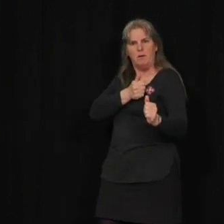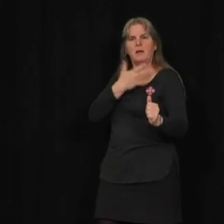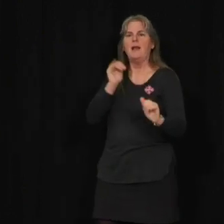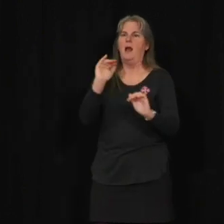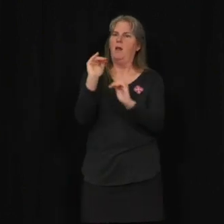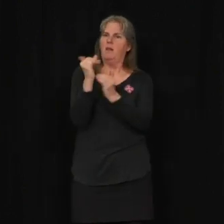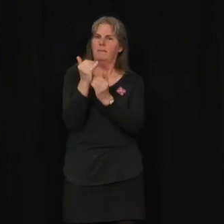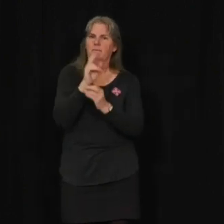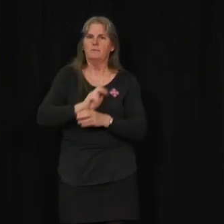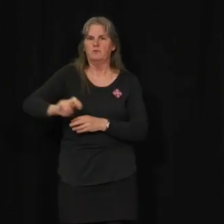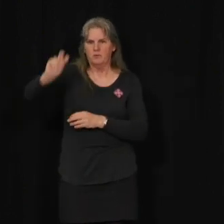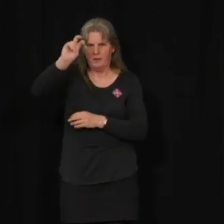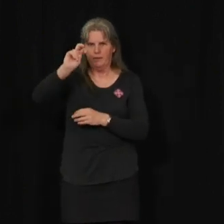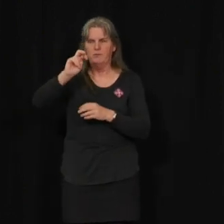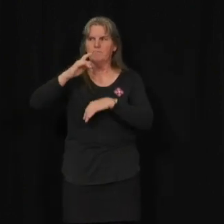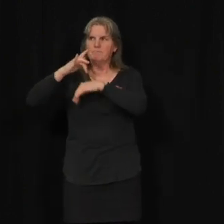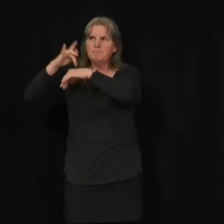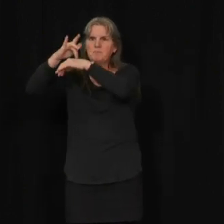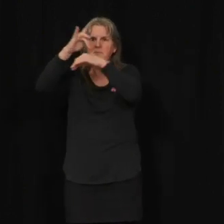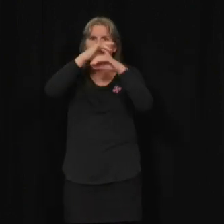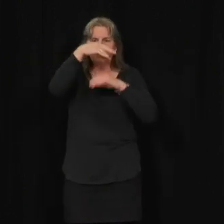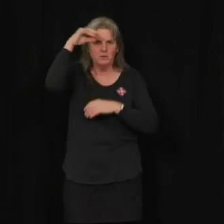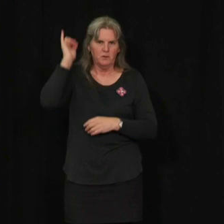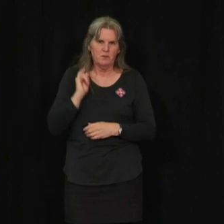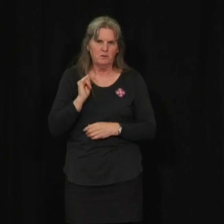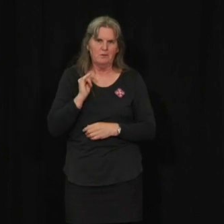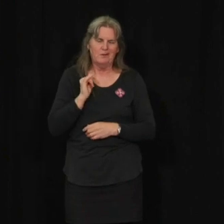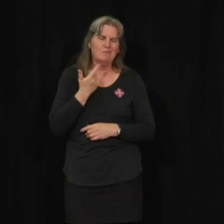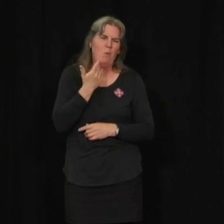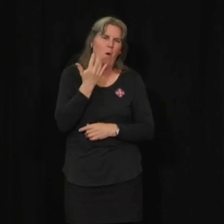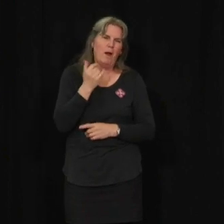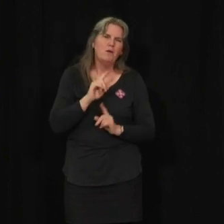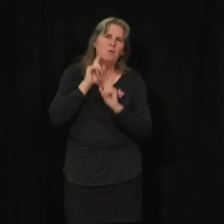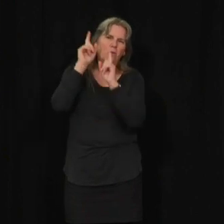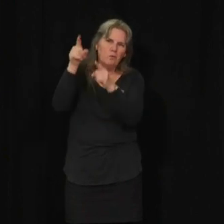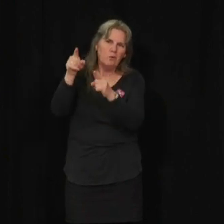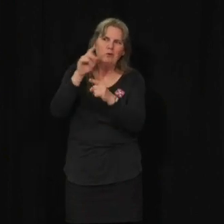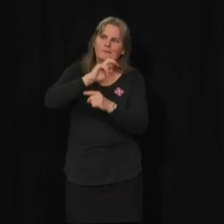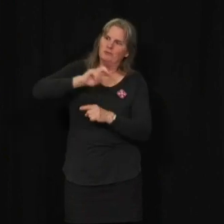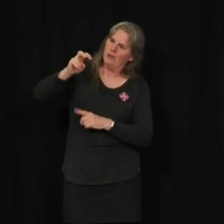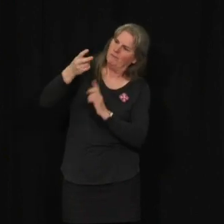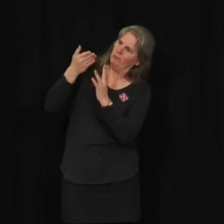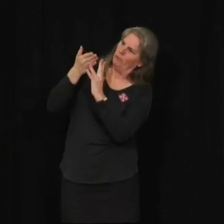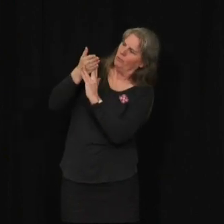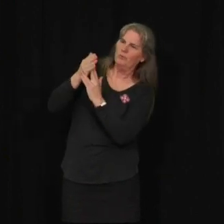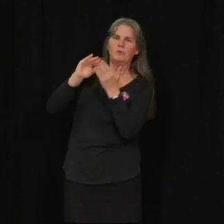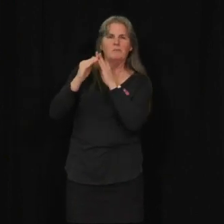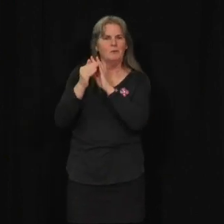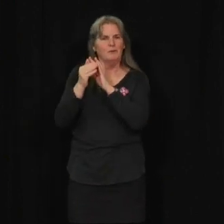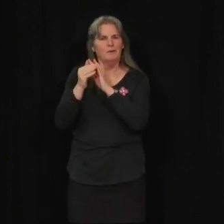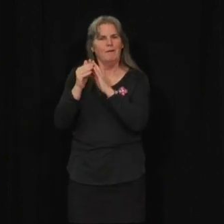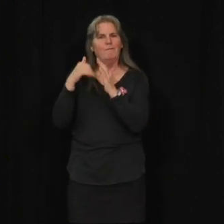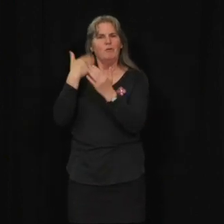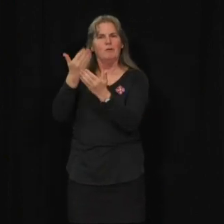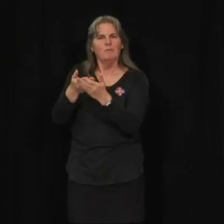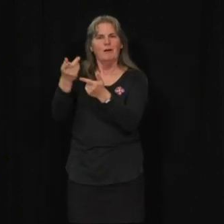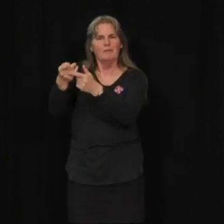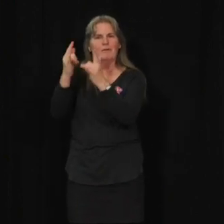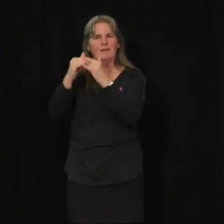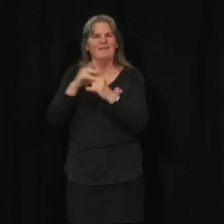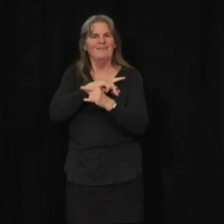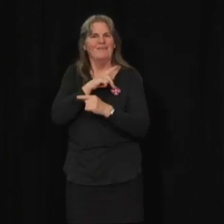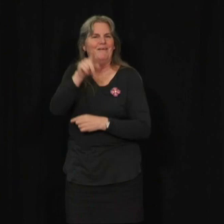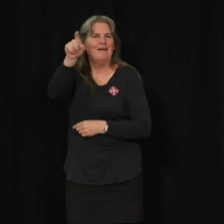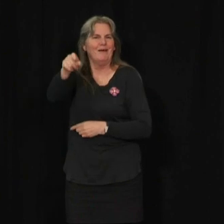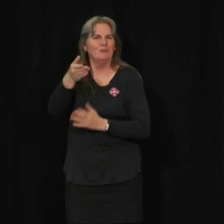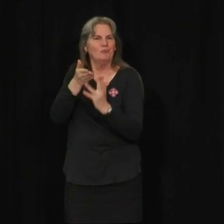we work to reopen campgrounds, we recognize that you will have to travel through some communities to reach your camping spot.